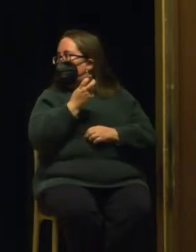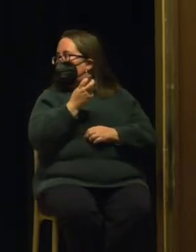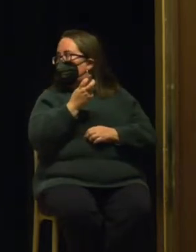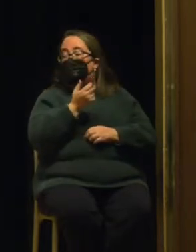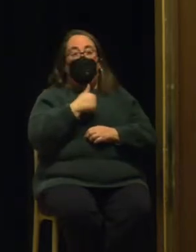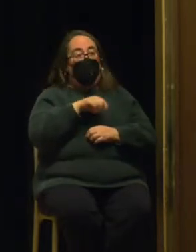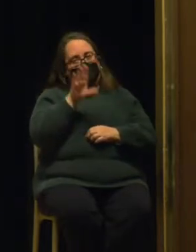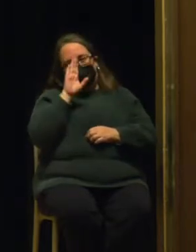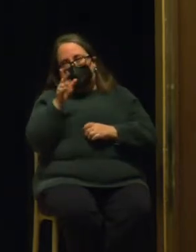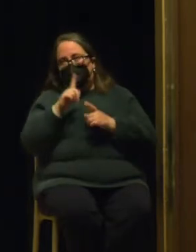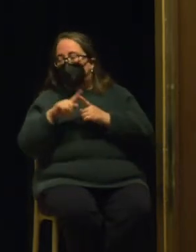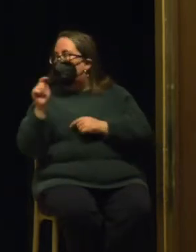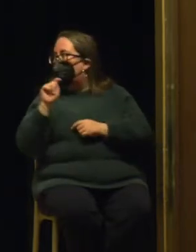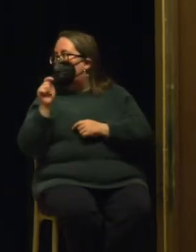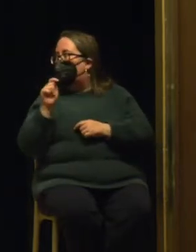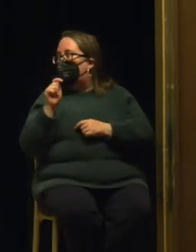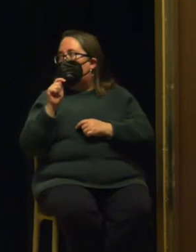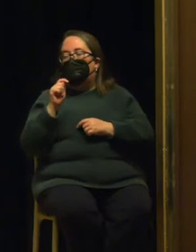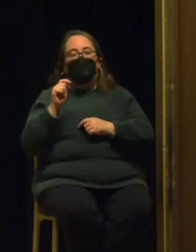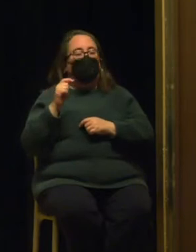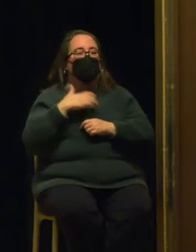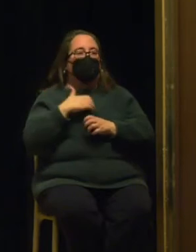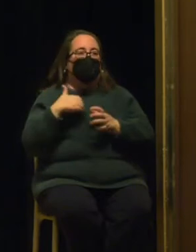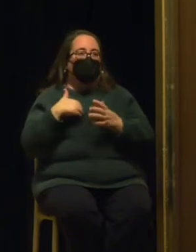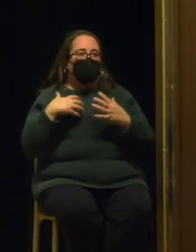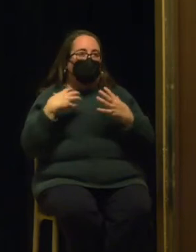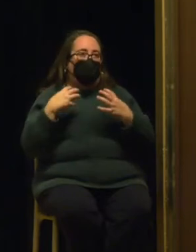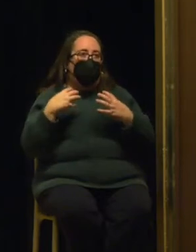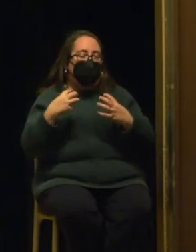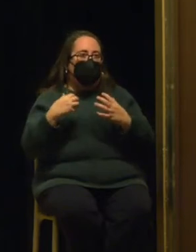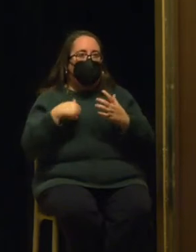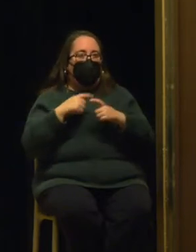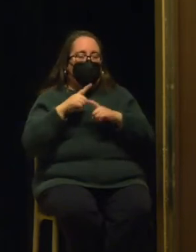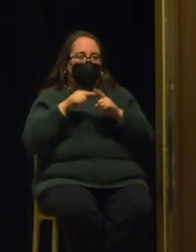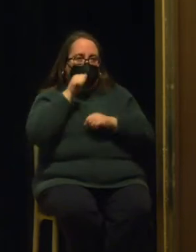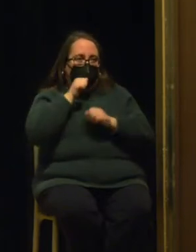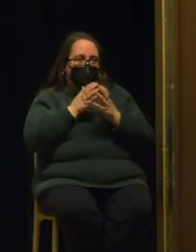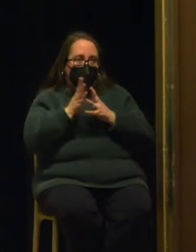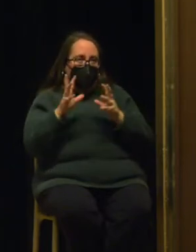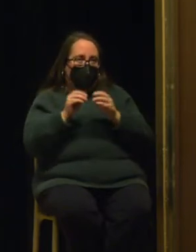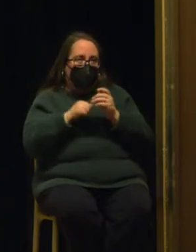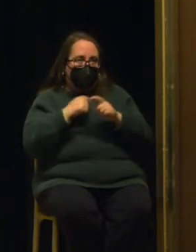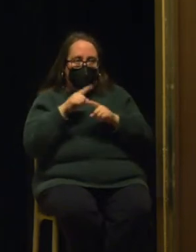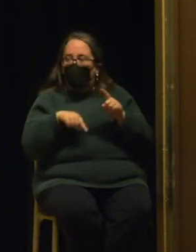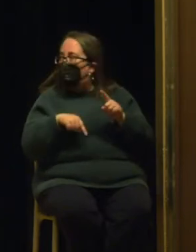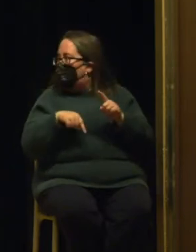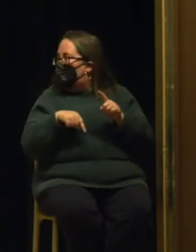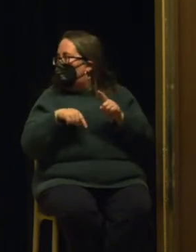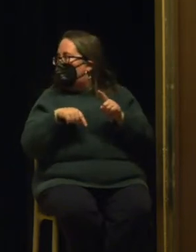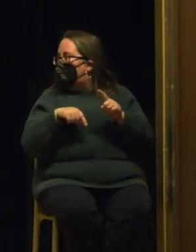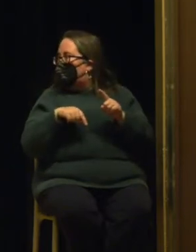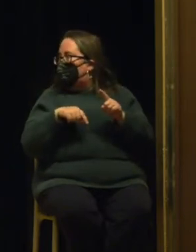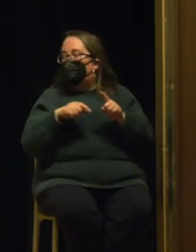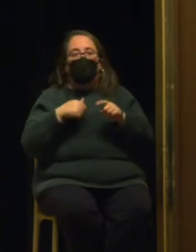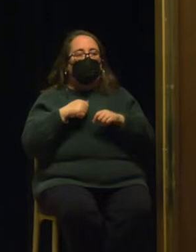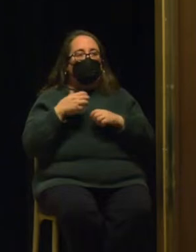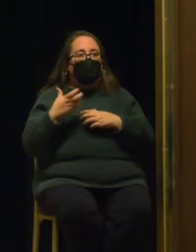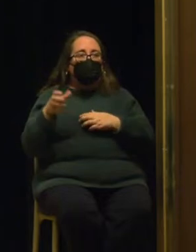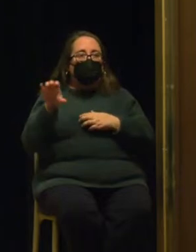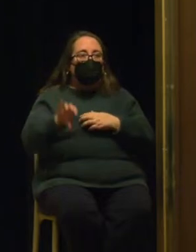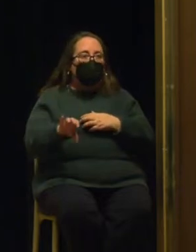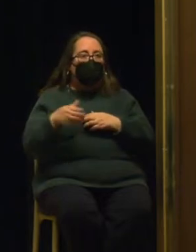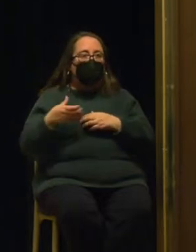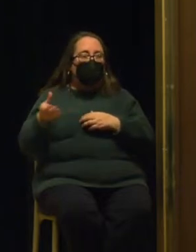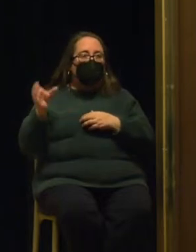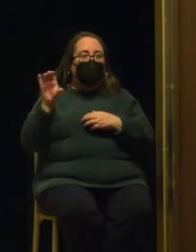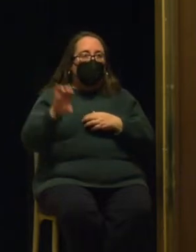the bathroom to pump my breast because I couldn't have made it through the meeting otherwise. And I'm standing in the bathroom, throwing